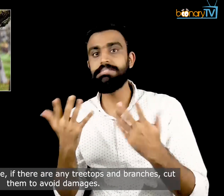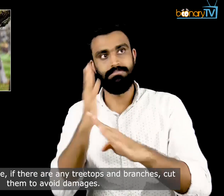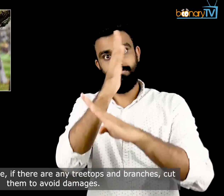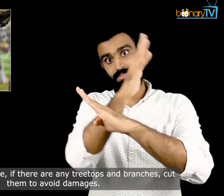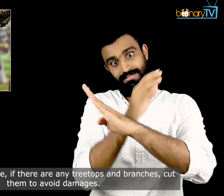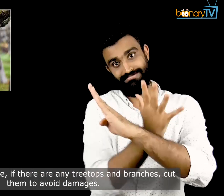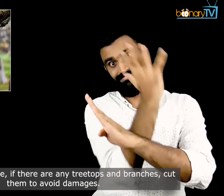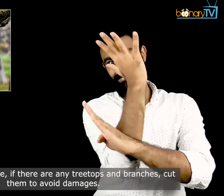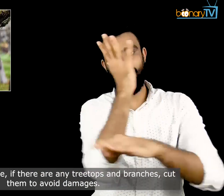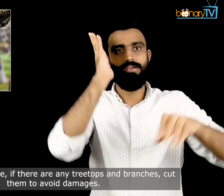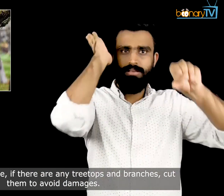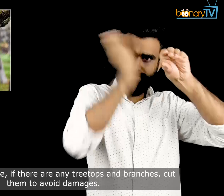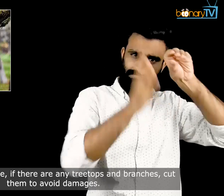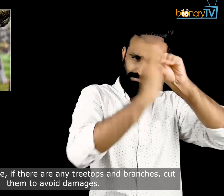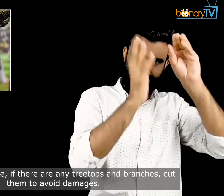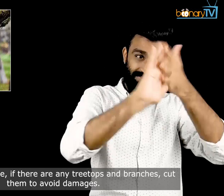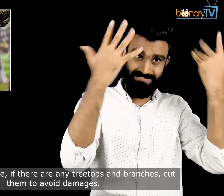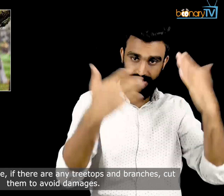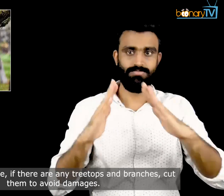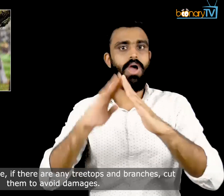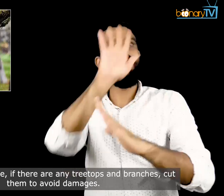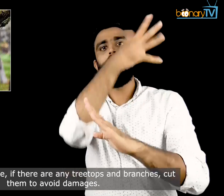branches, cut them to avoid damages.